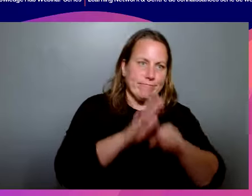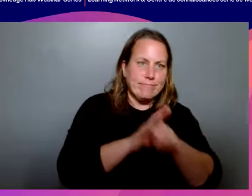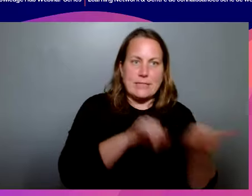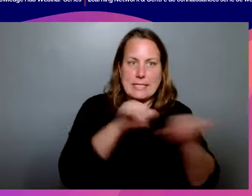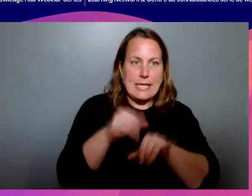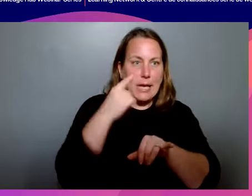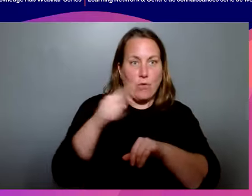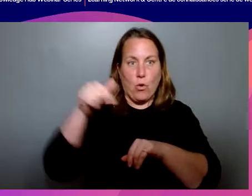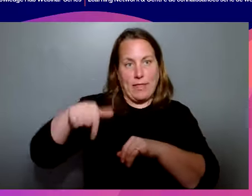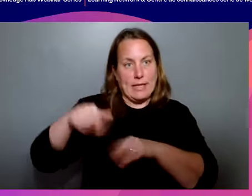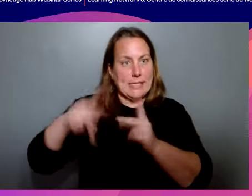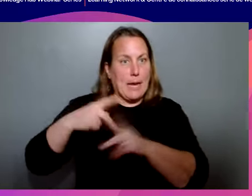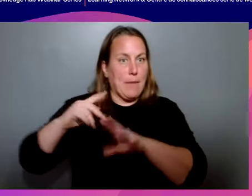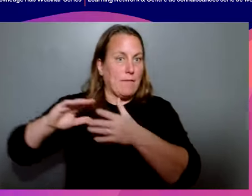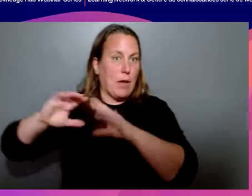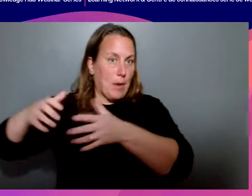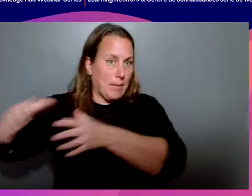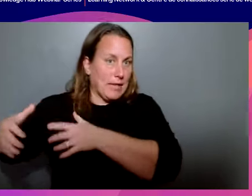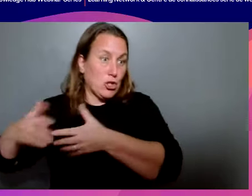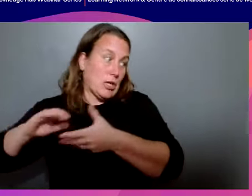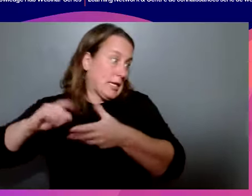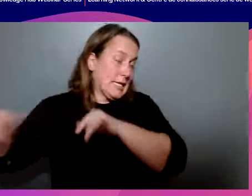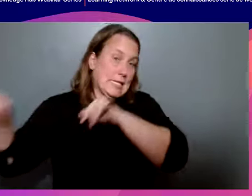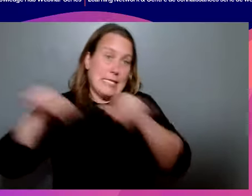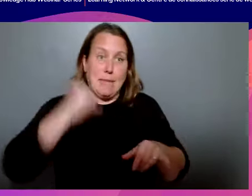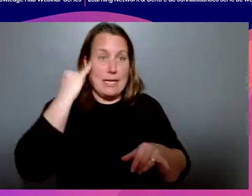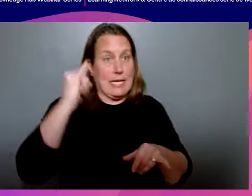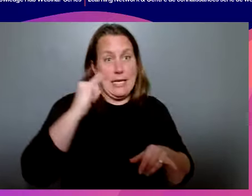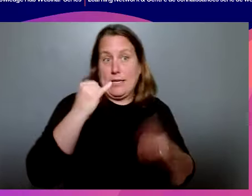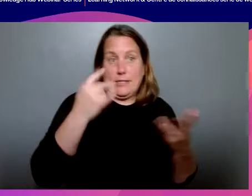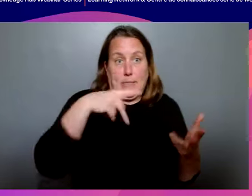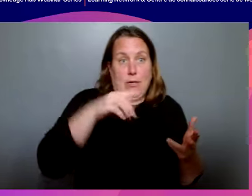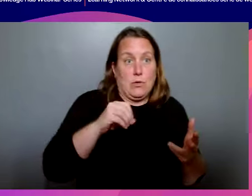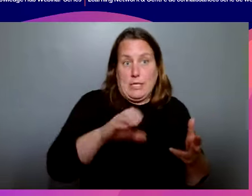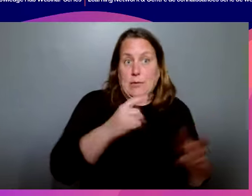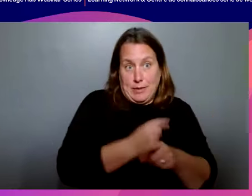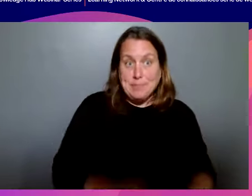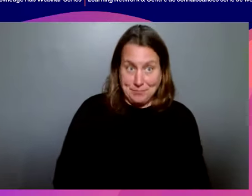LGBTQ populations as well as racialized populations, right?